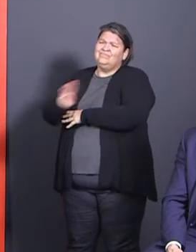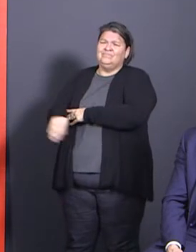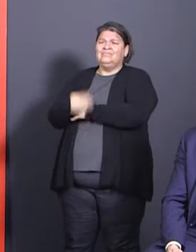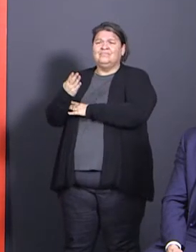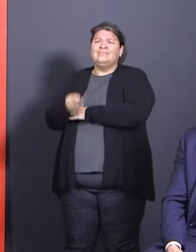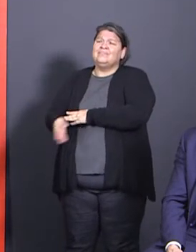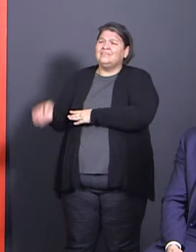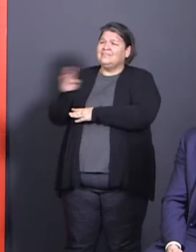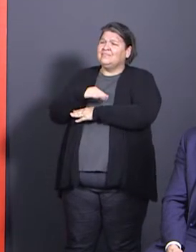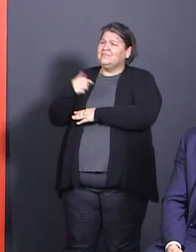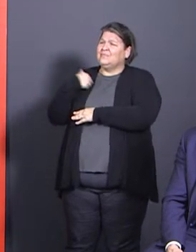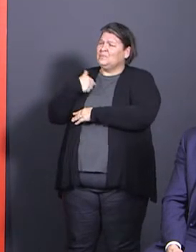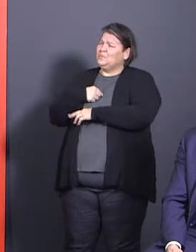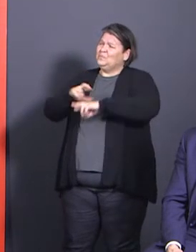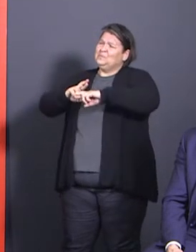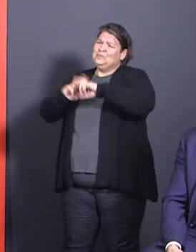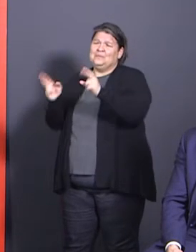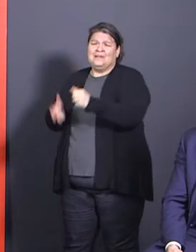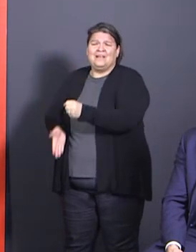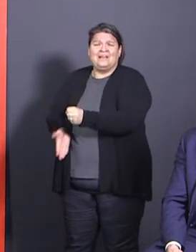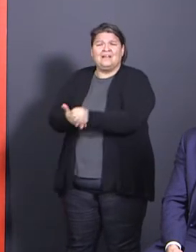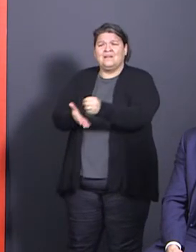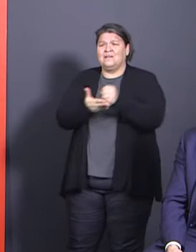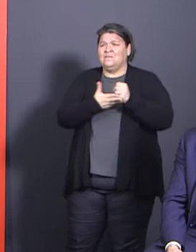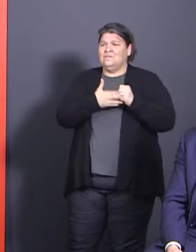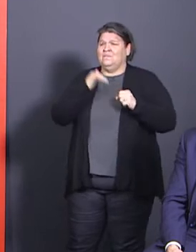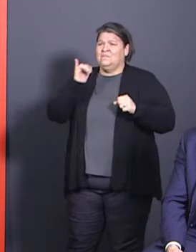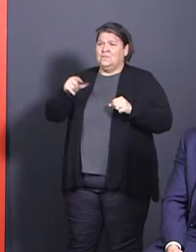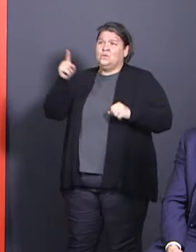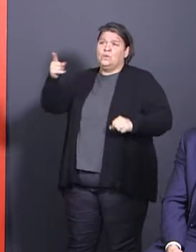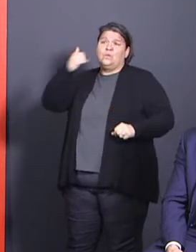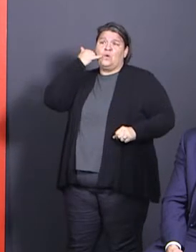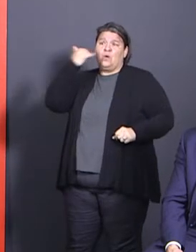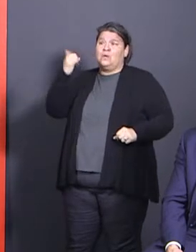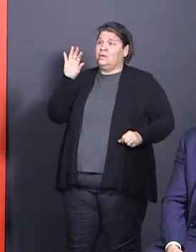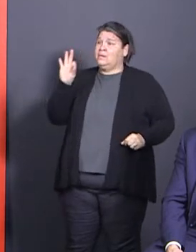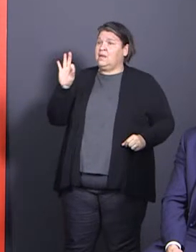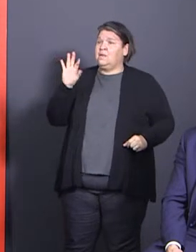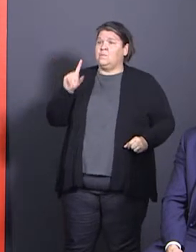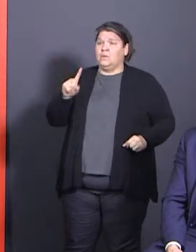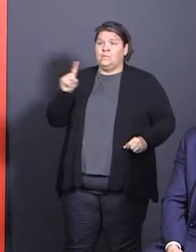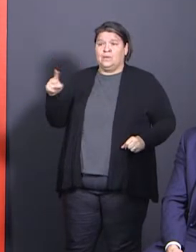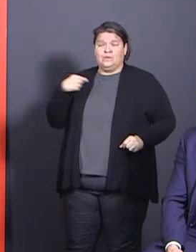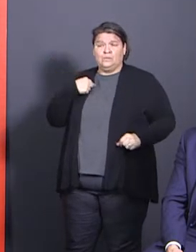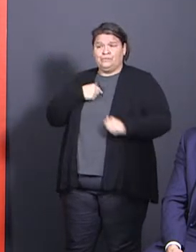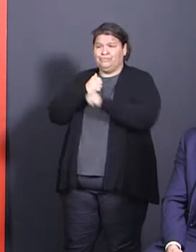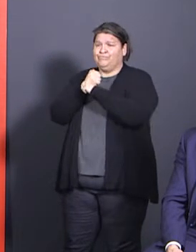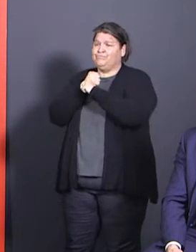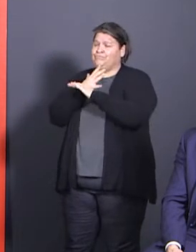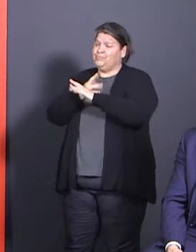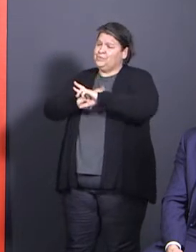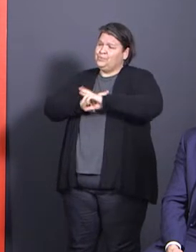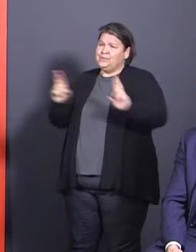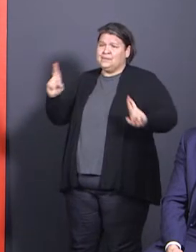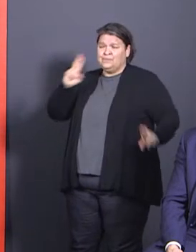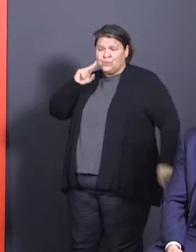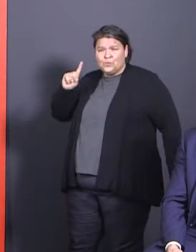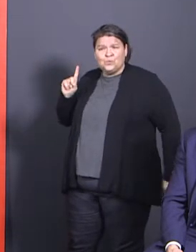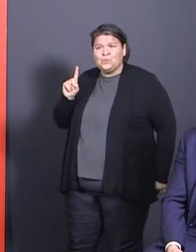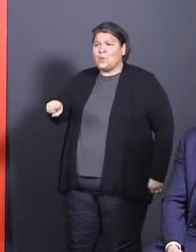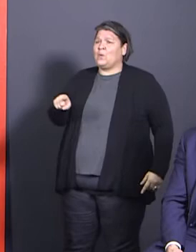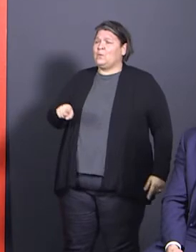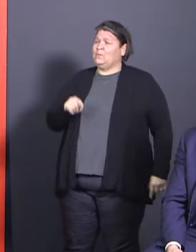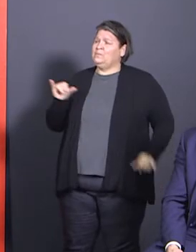are still there to serve the citizens, just like our brothers and sisters of the police department are. We never stop